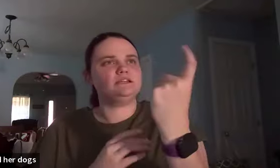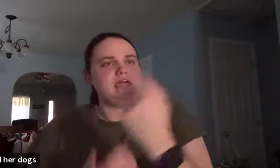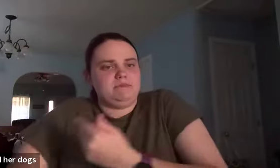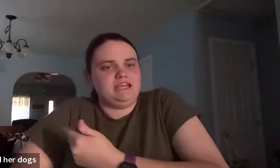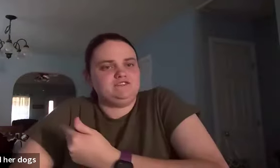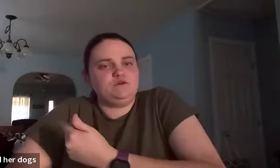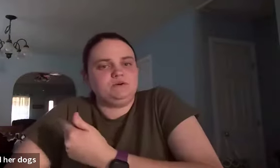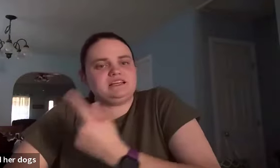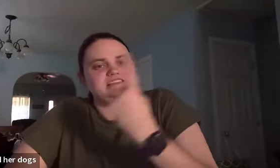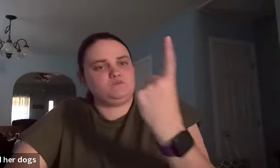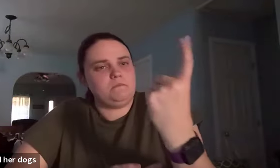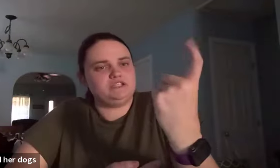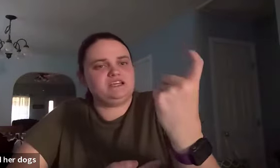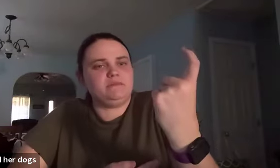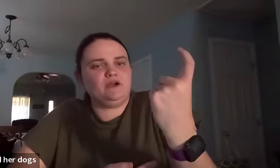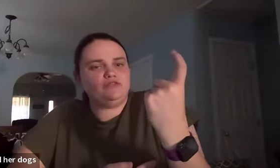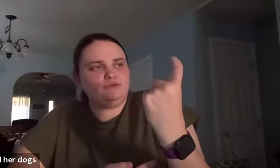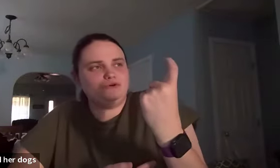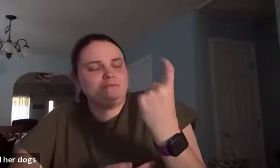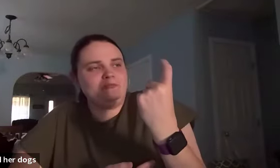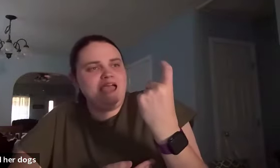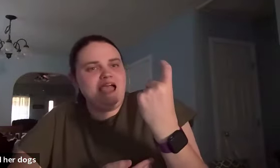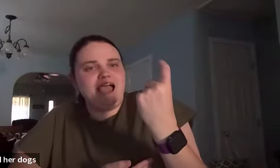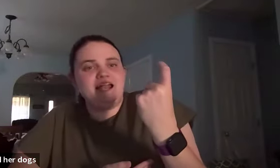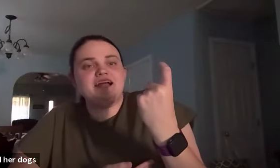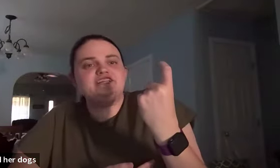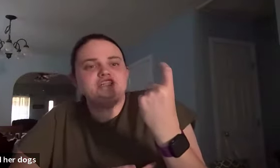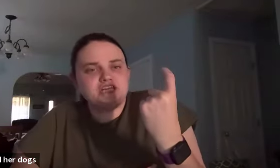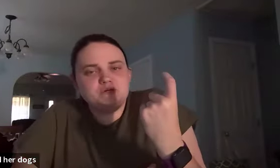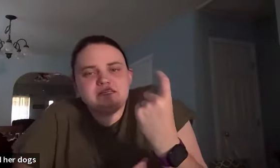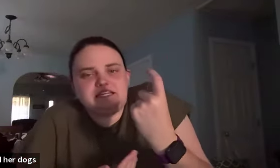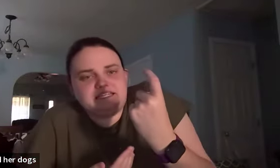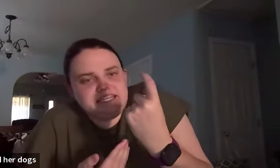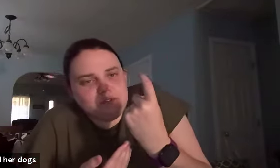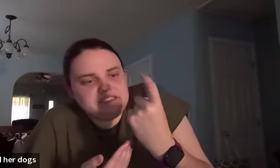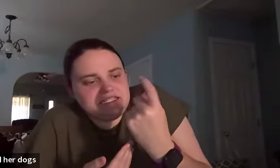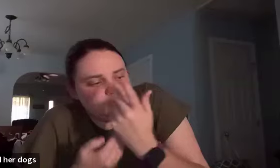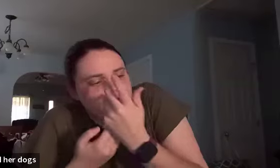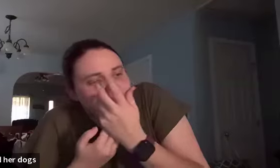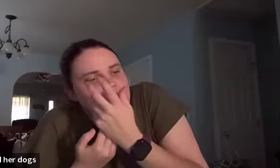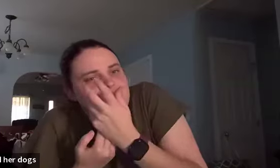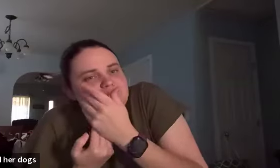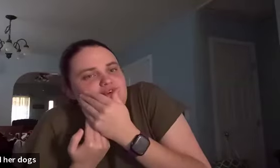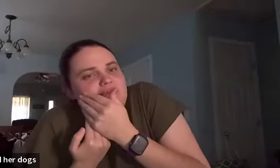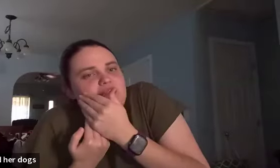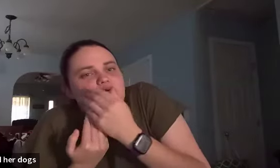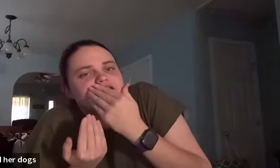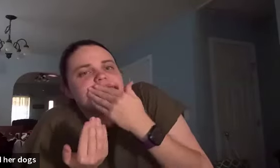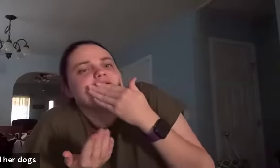person. I had my hands full of books. I see this one person coming on through. And I genuinely tilted, grabbed the books, brought him close to me, and I